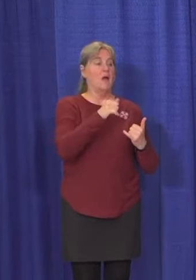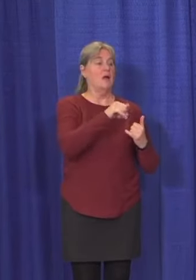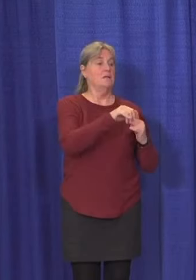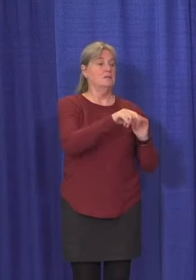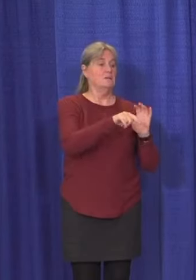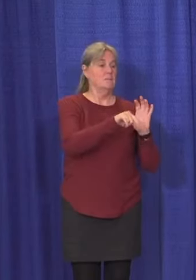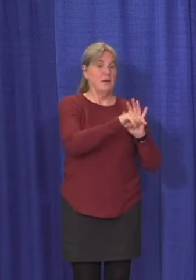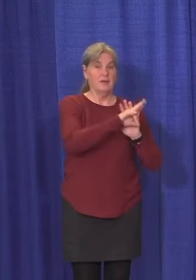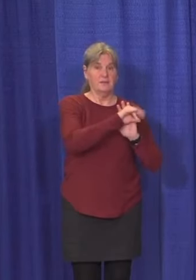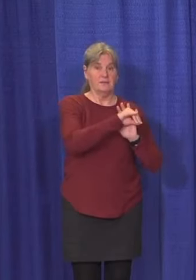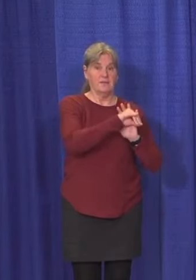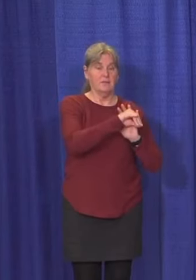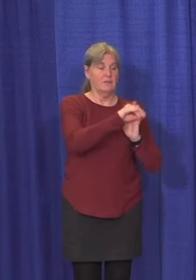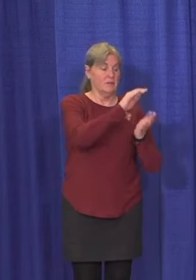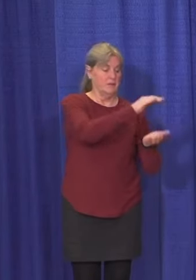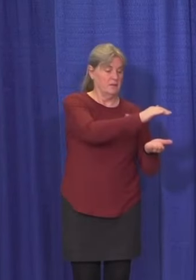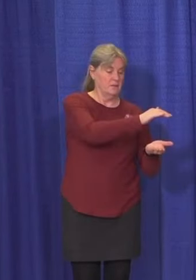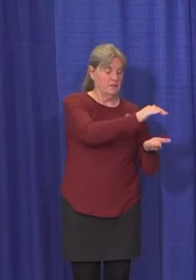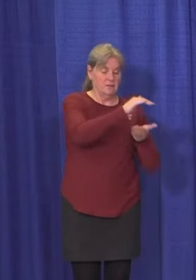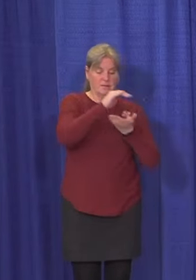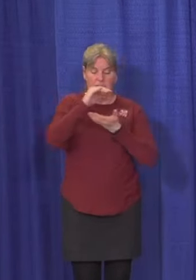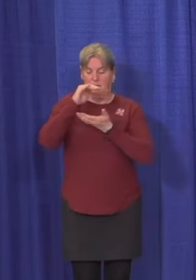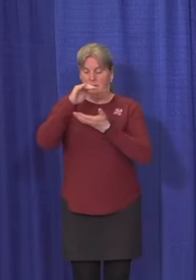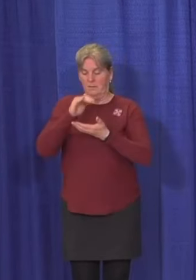to decant, as it were,